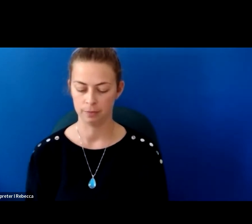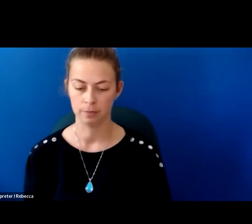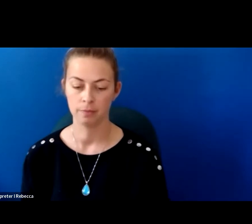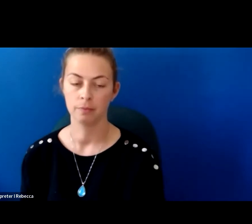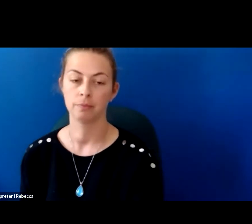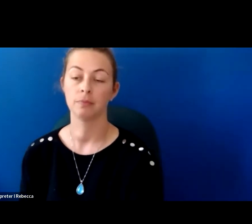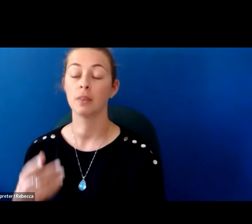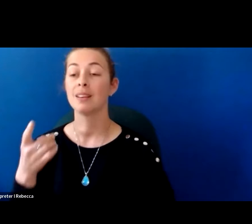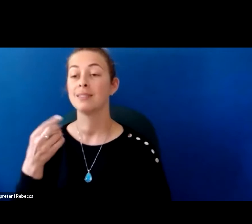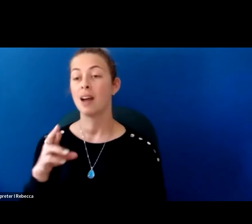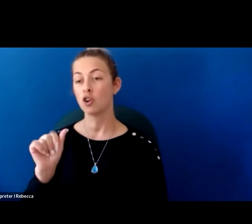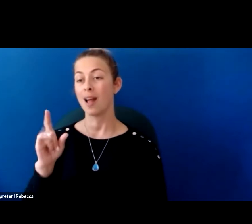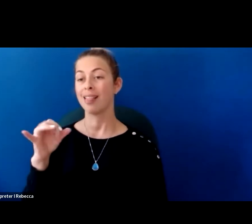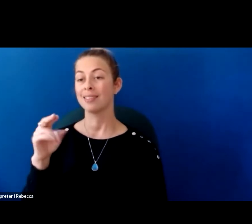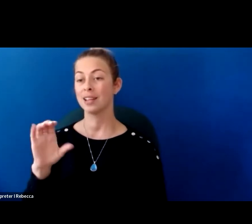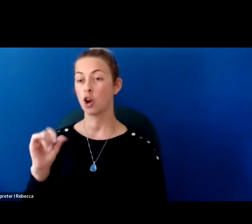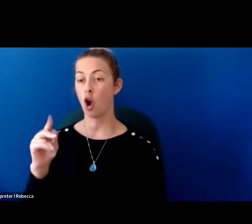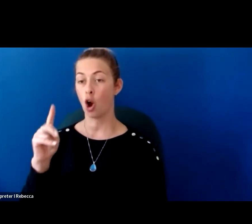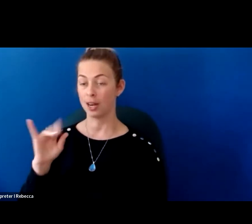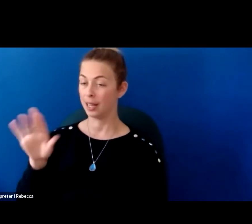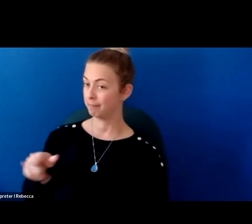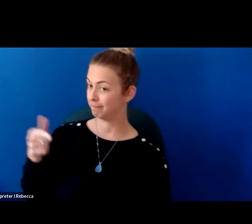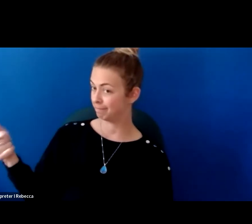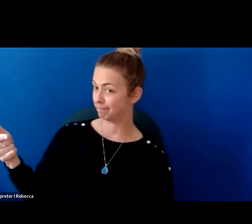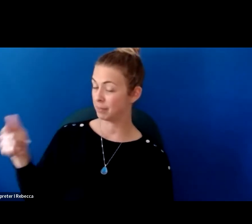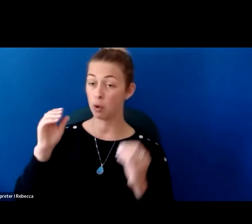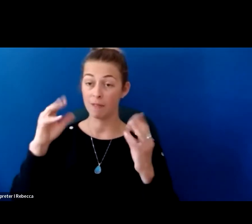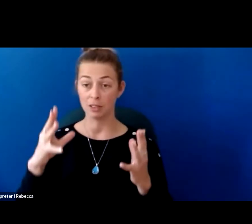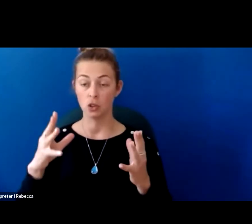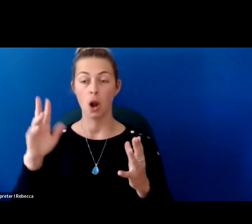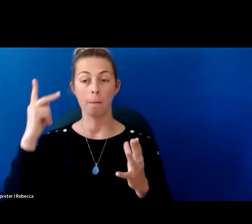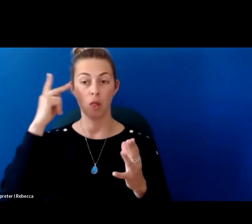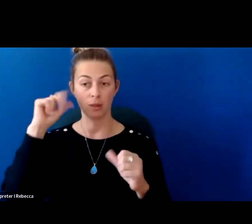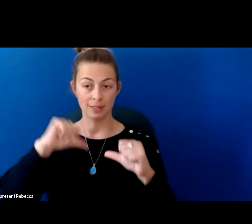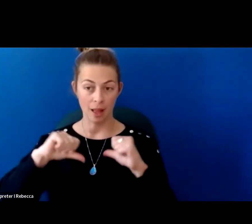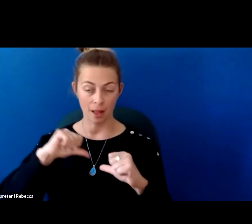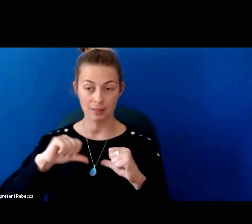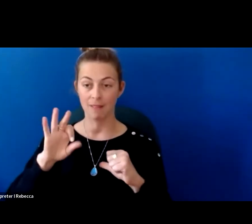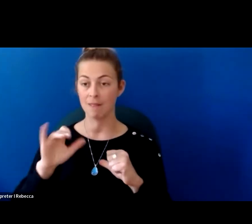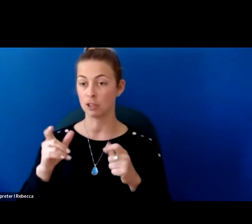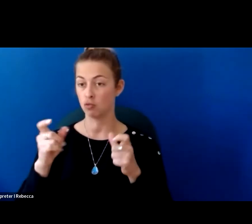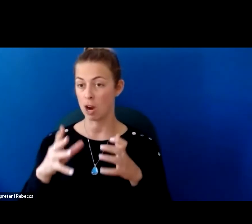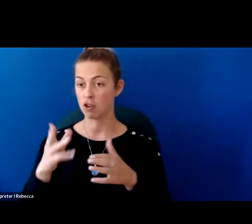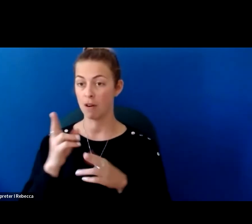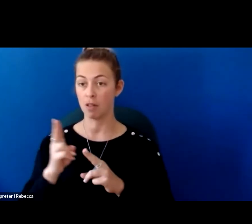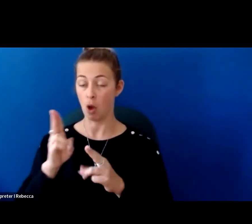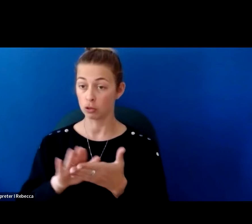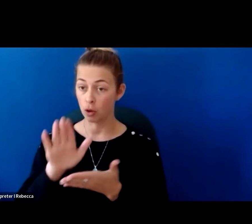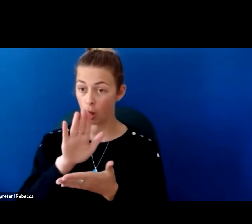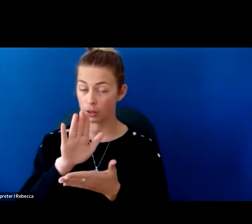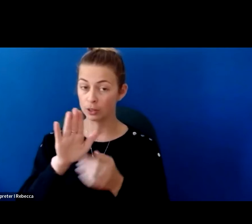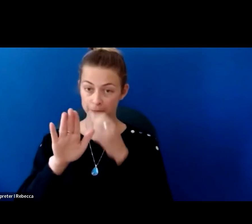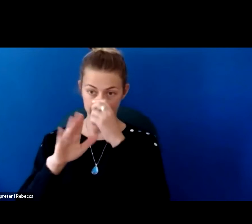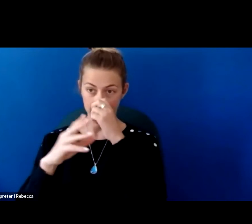McCartney, who is standing right here next to me, professor of political science, faculty director of the Honors College, as well